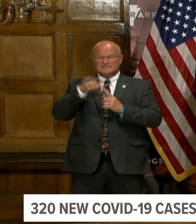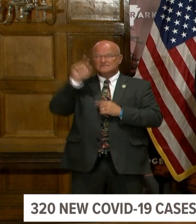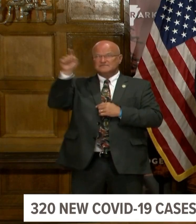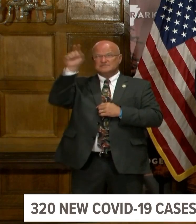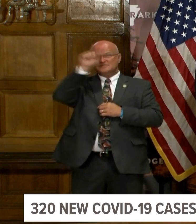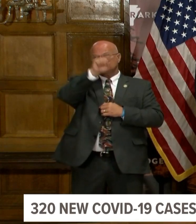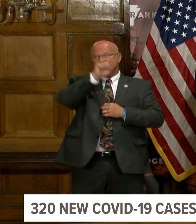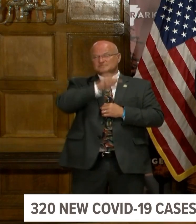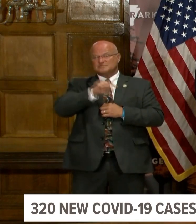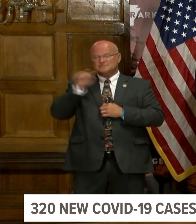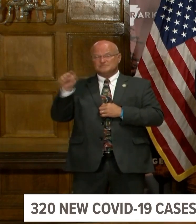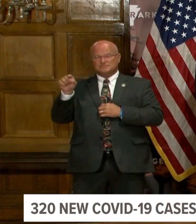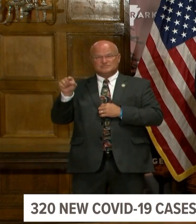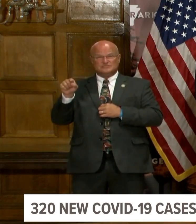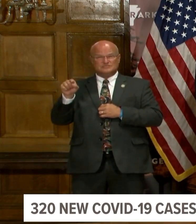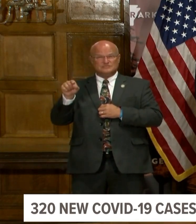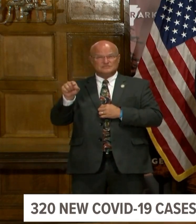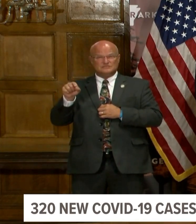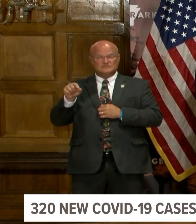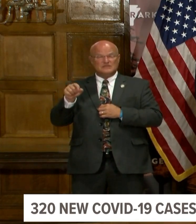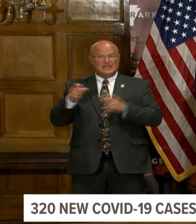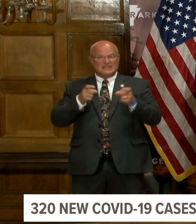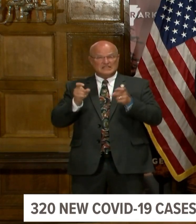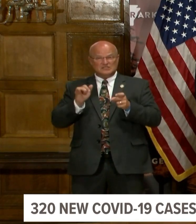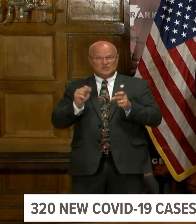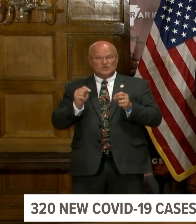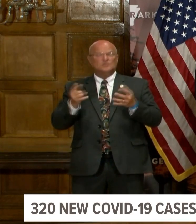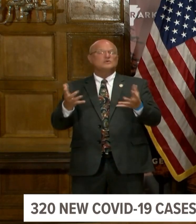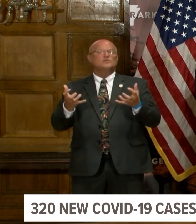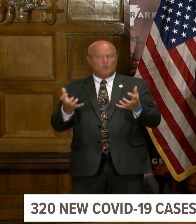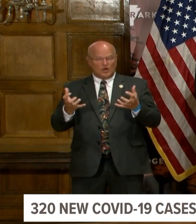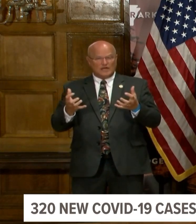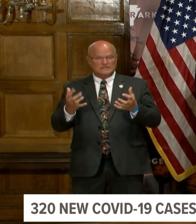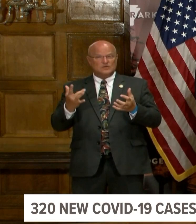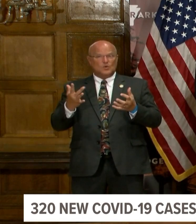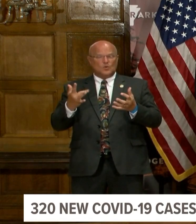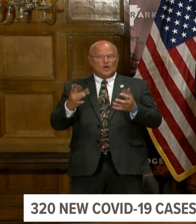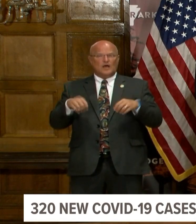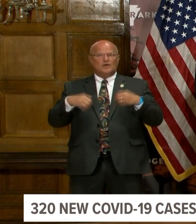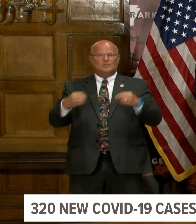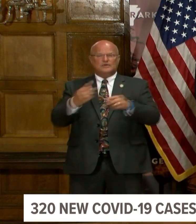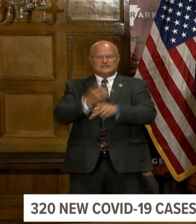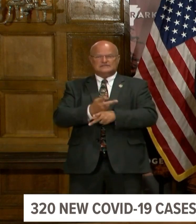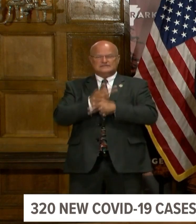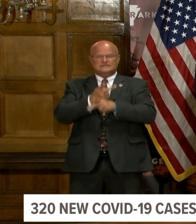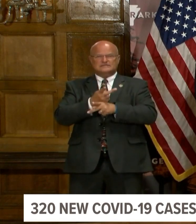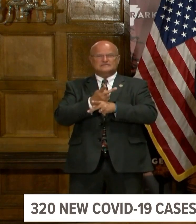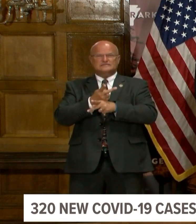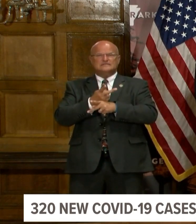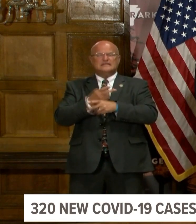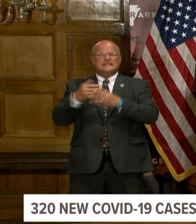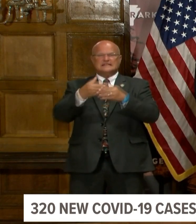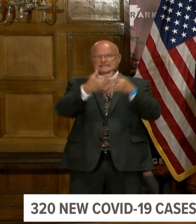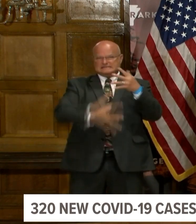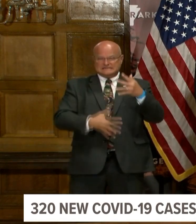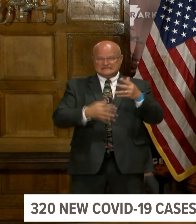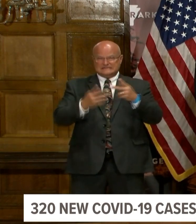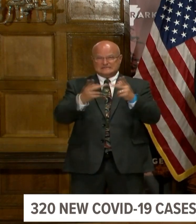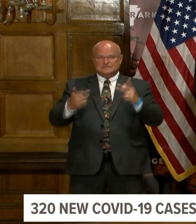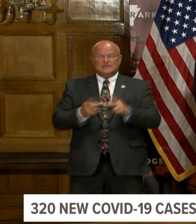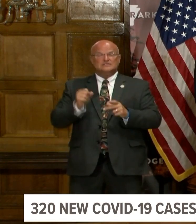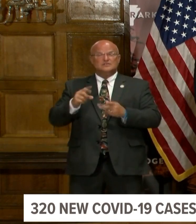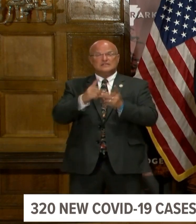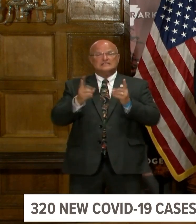there, and we can control it, that's what we want to do. That's why we put the precautions in place so districts